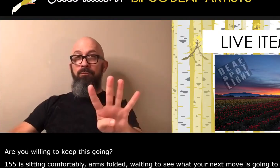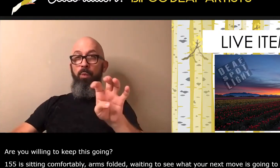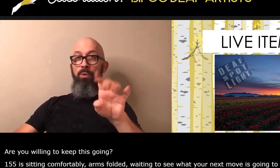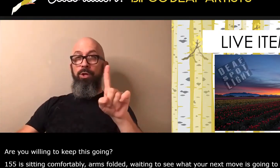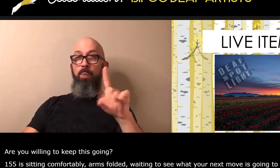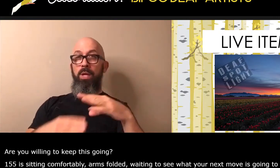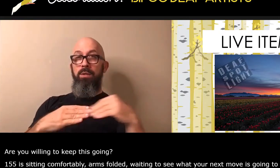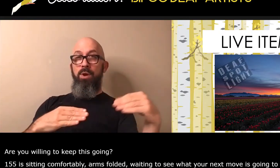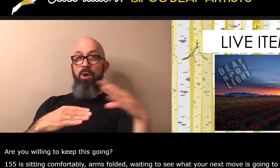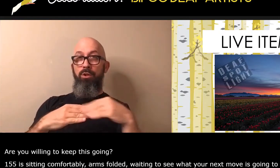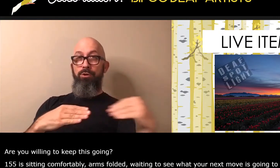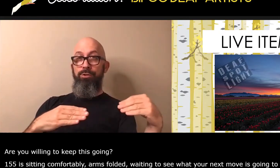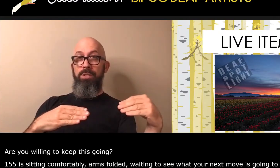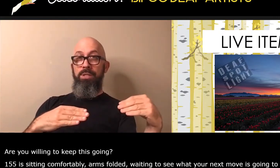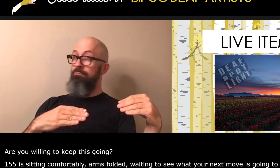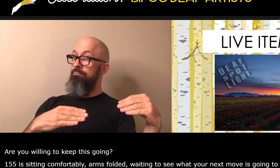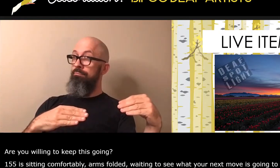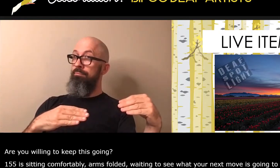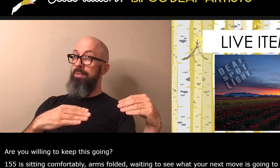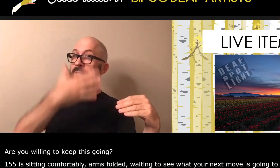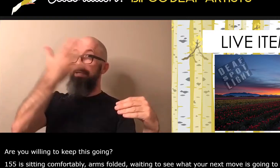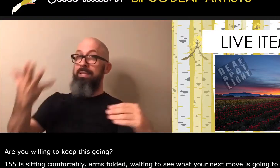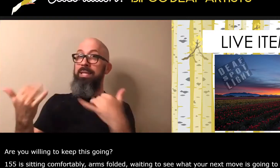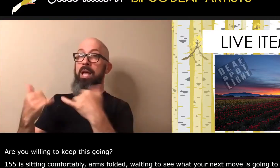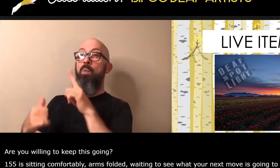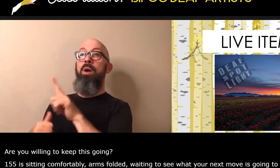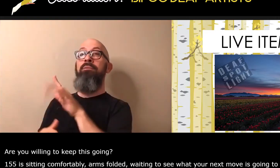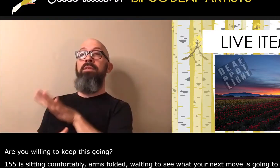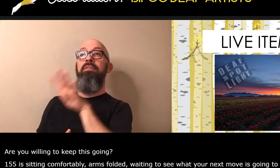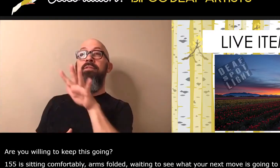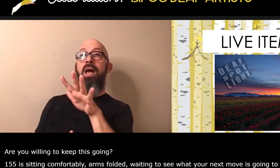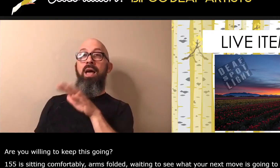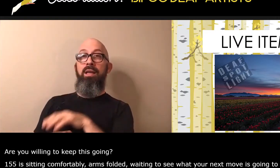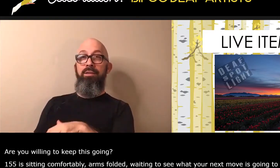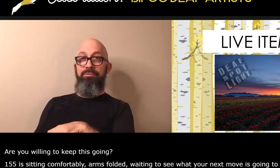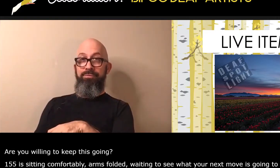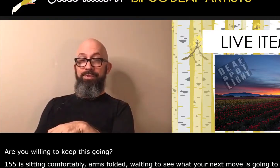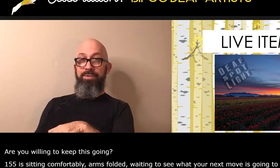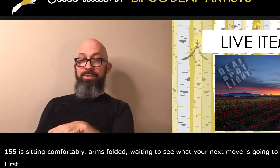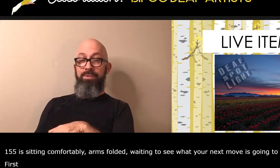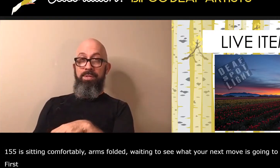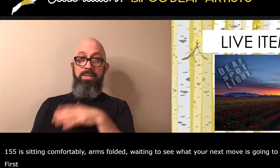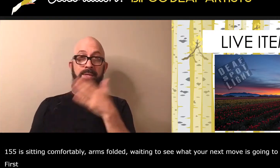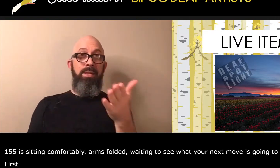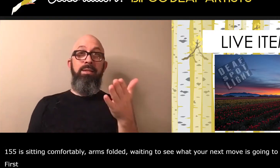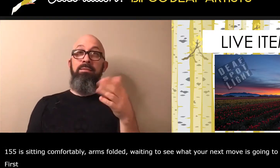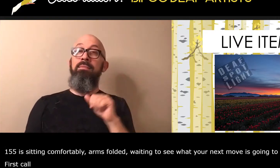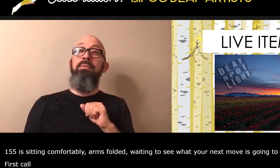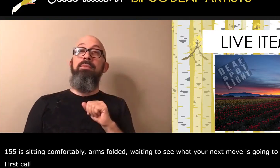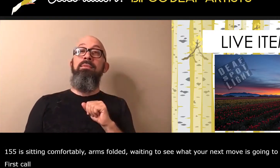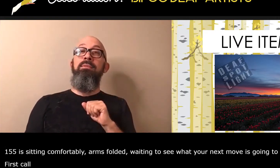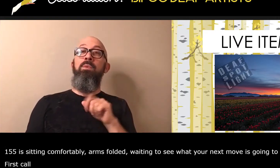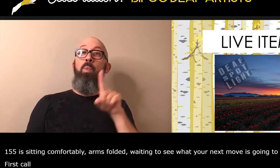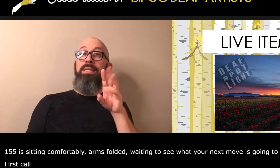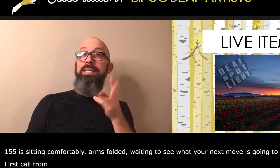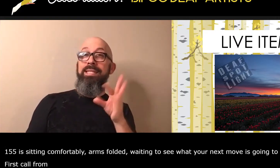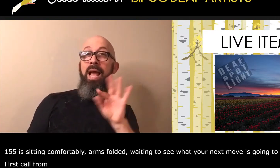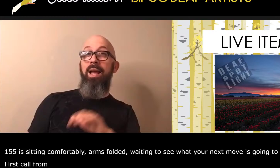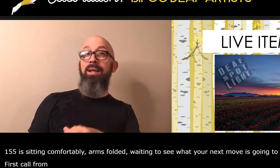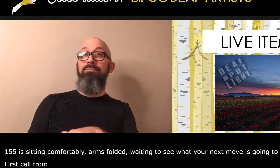First call for $401. Currently, the high bidder is